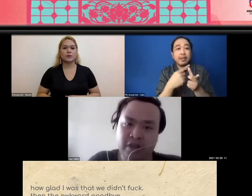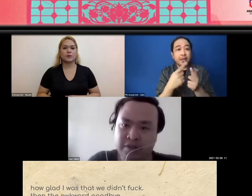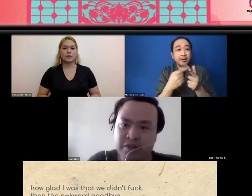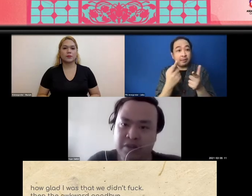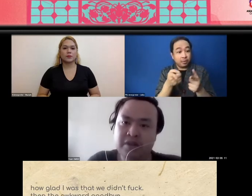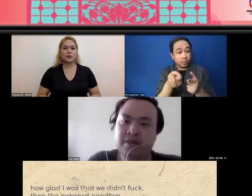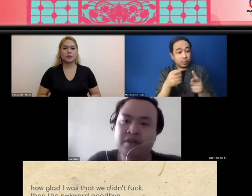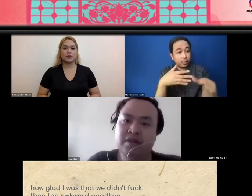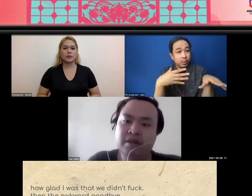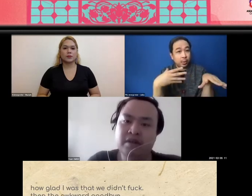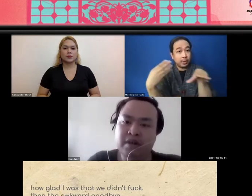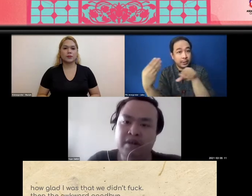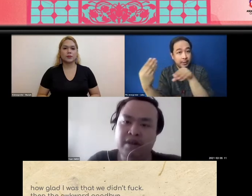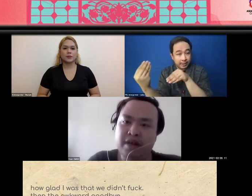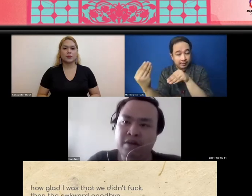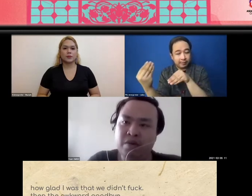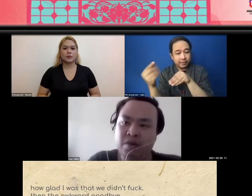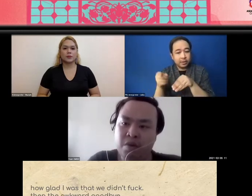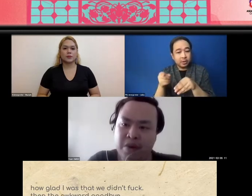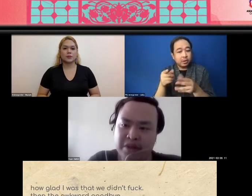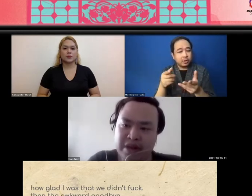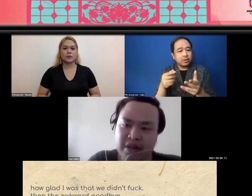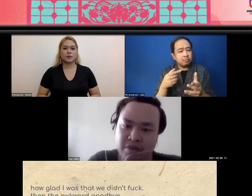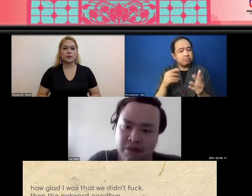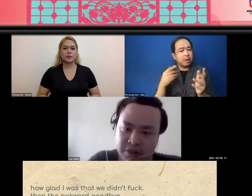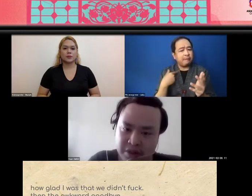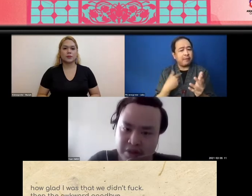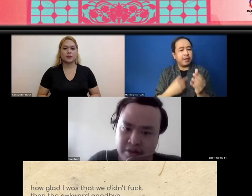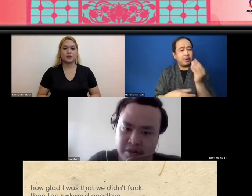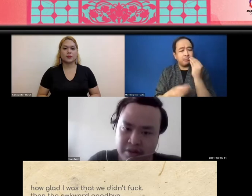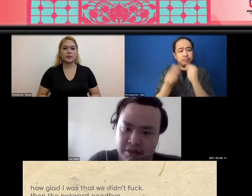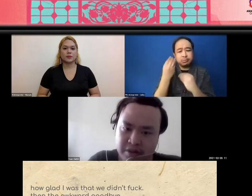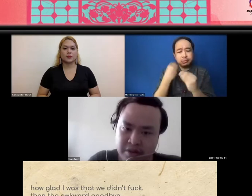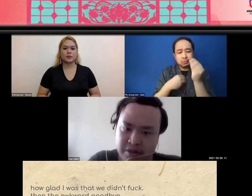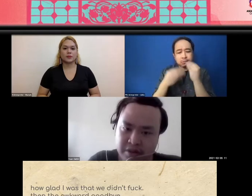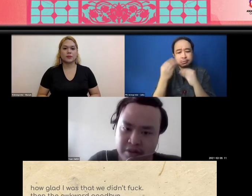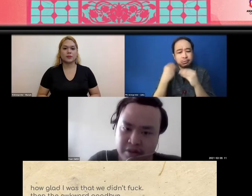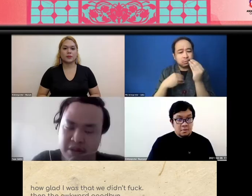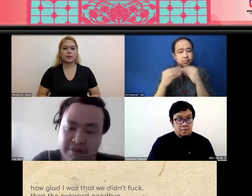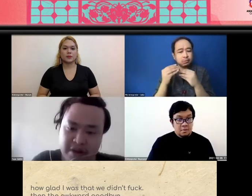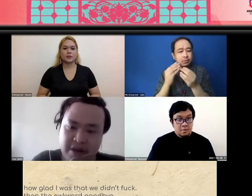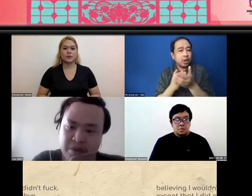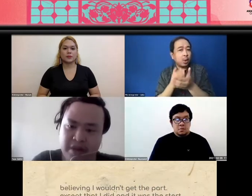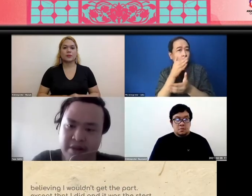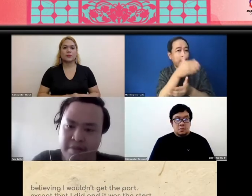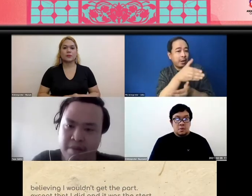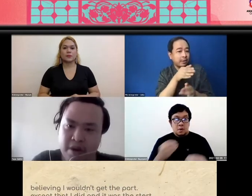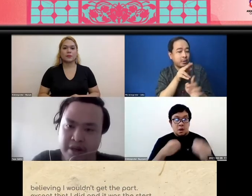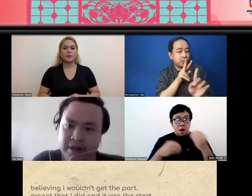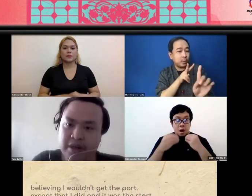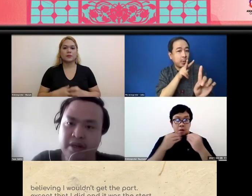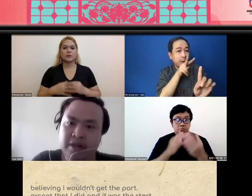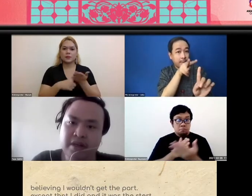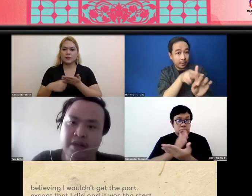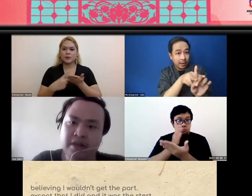for lunch. Then went to that audition, believing I wouldn't get the